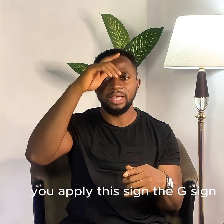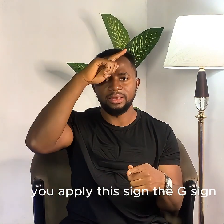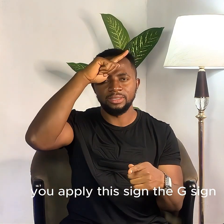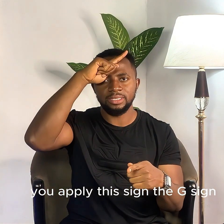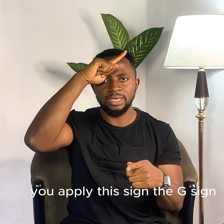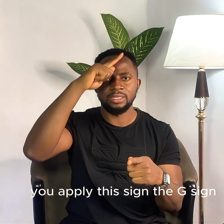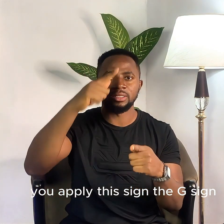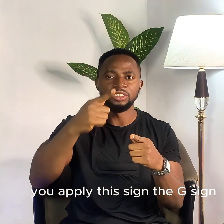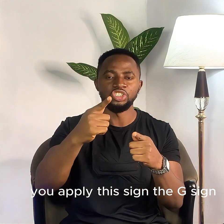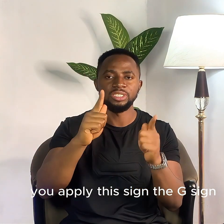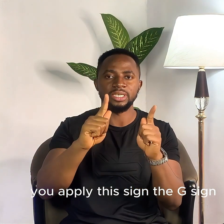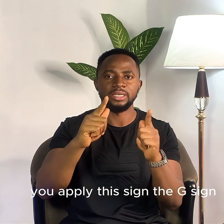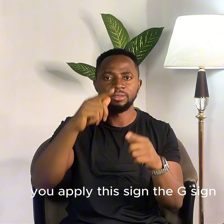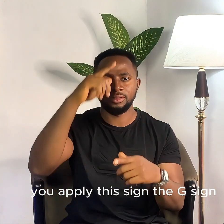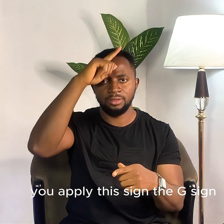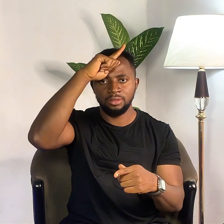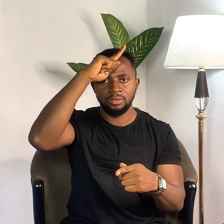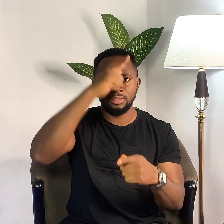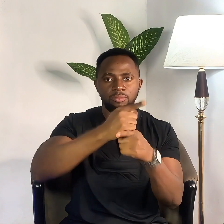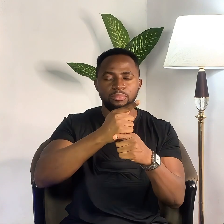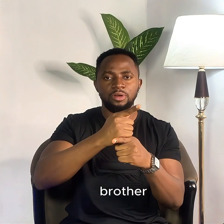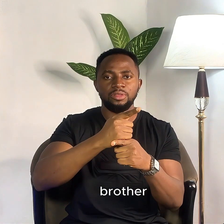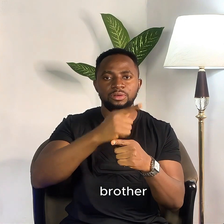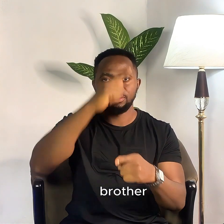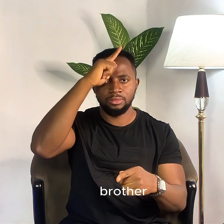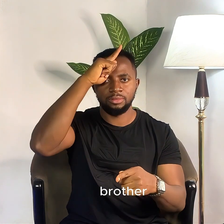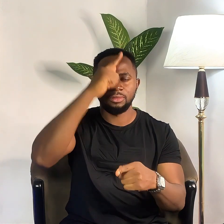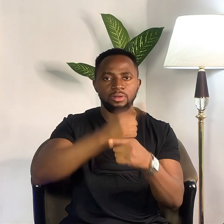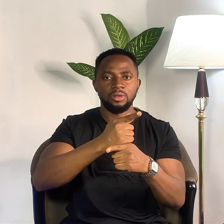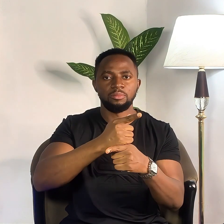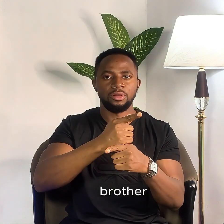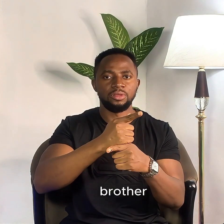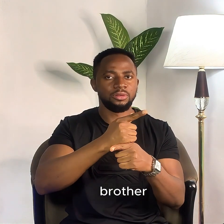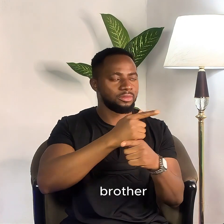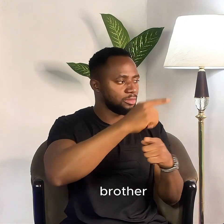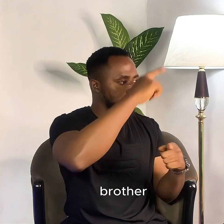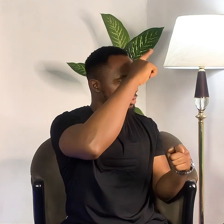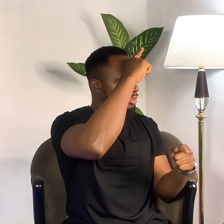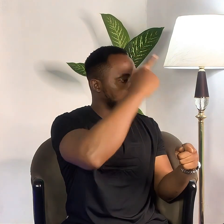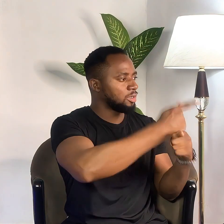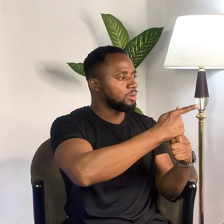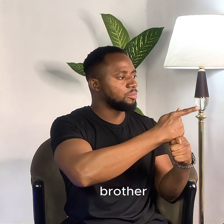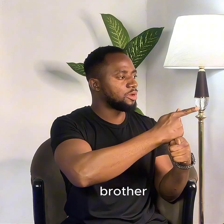this sign, the G sign. Brother, brother, brother,